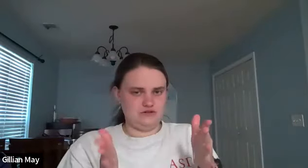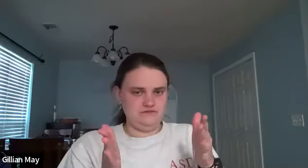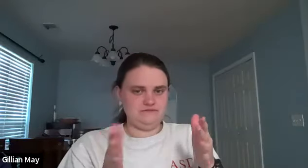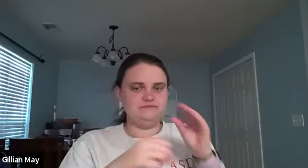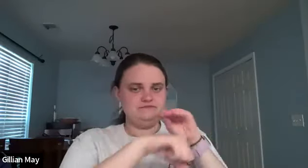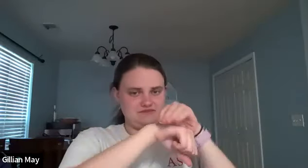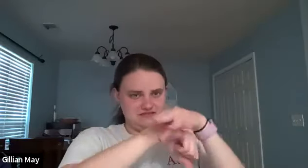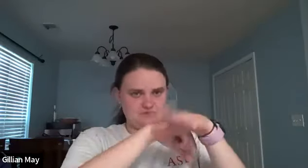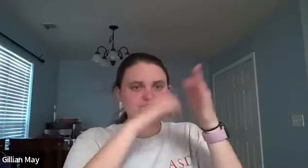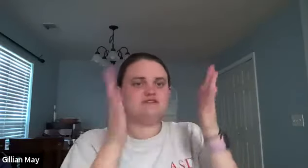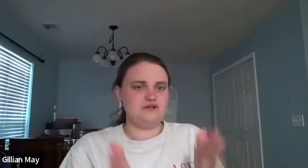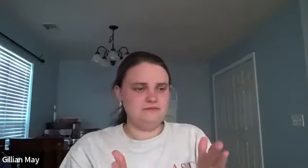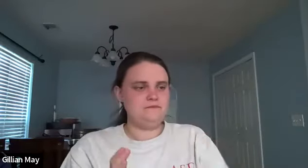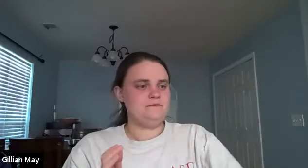counselor, counselor.